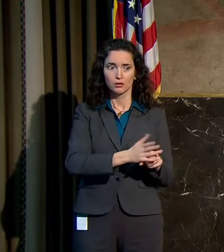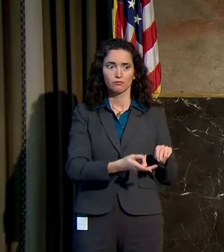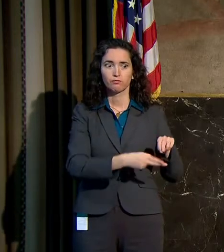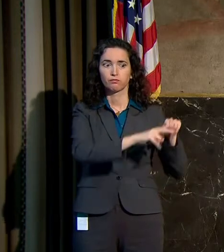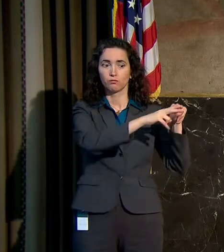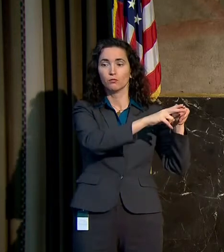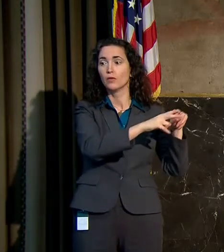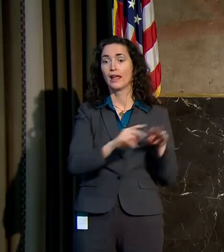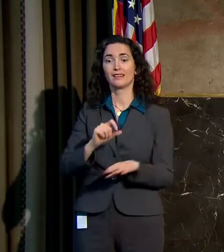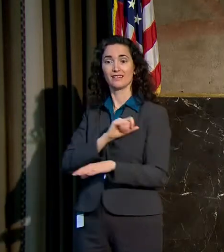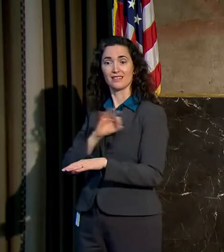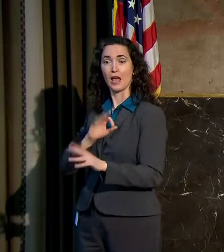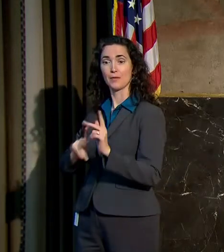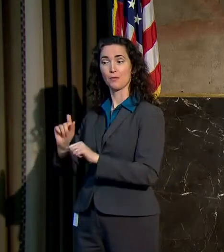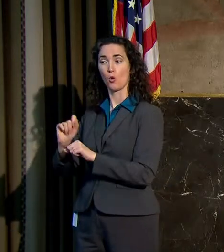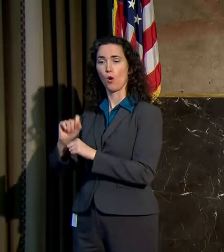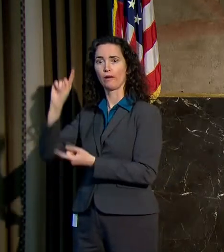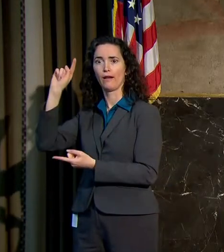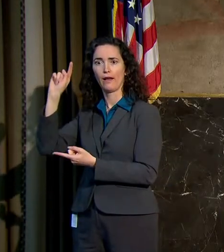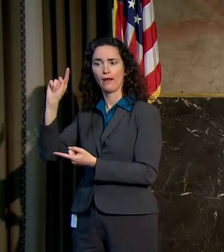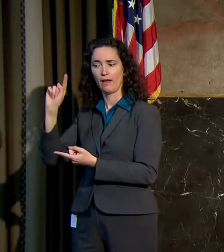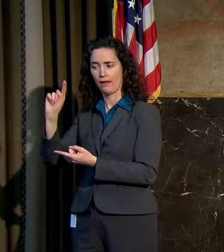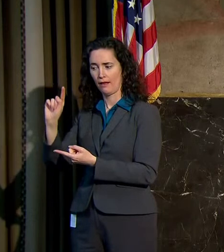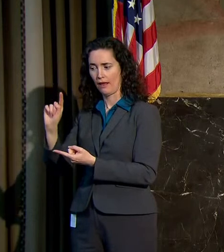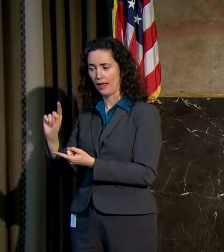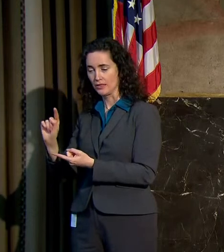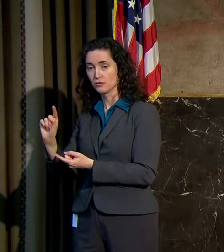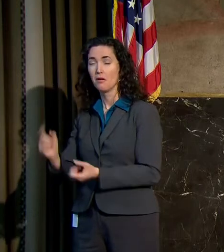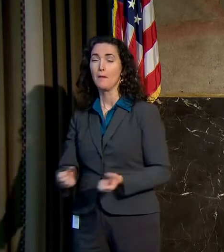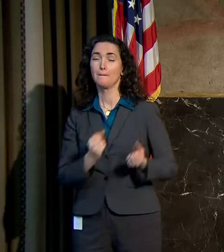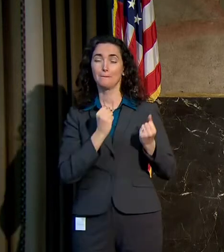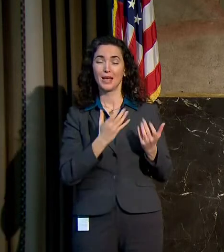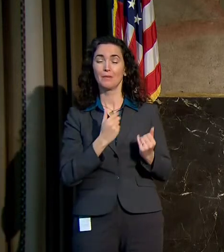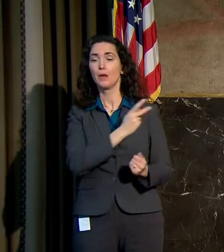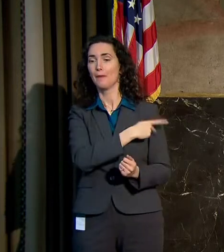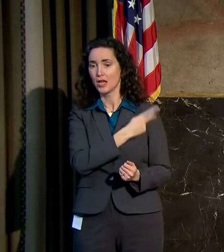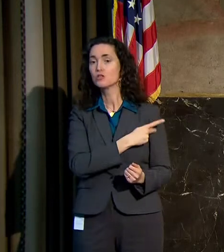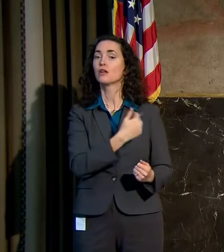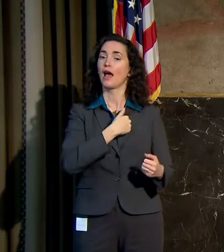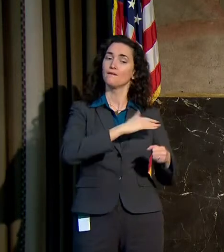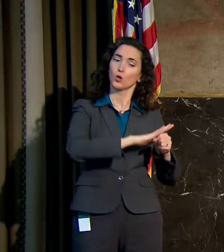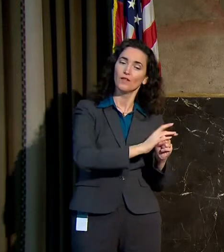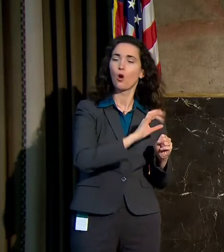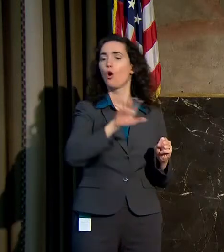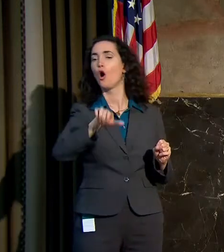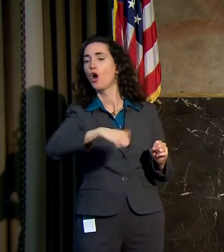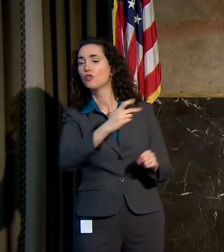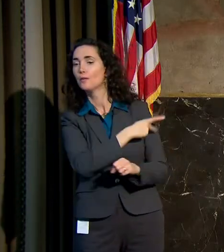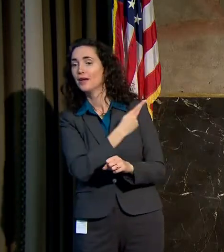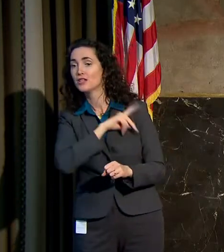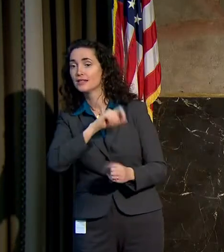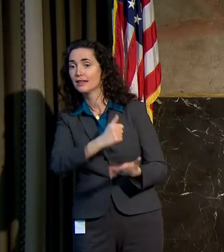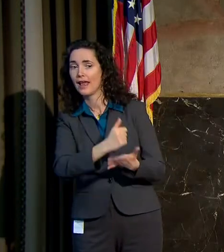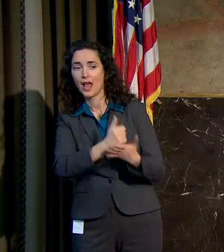regardless, and an awful lot of patients, both COVID and non-COVID patients to take care of.